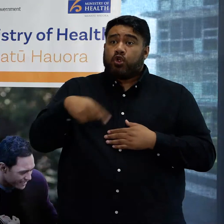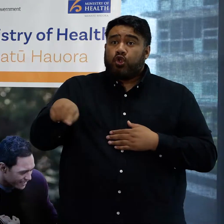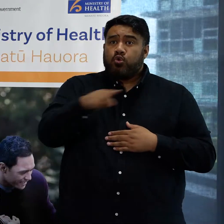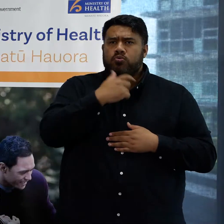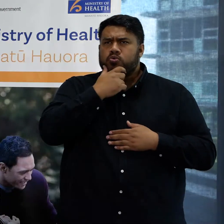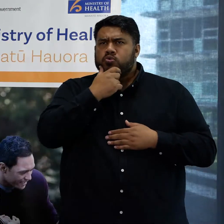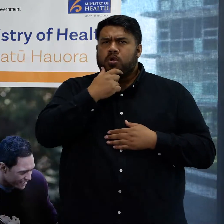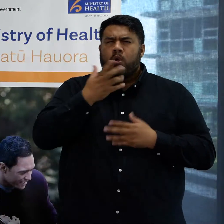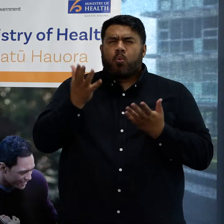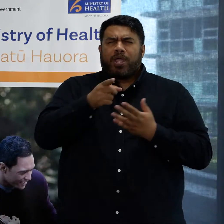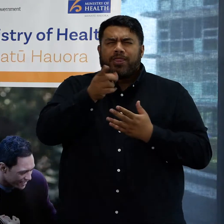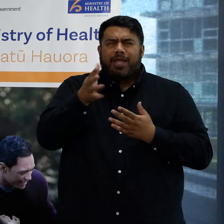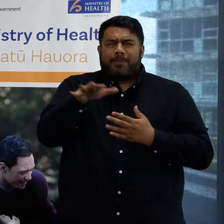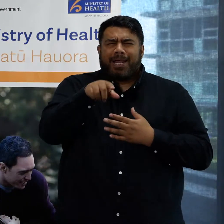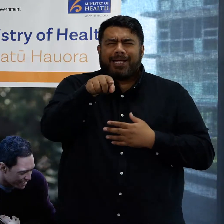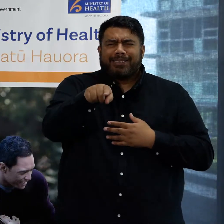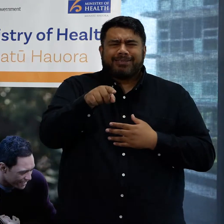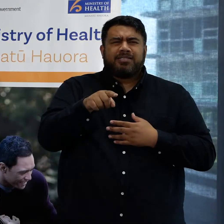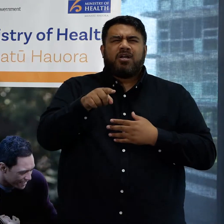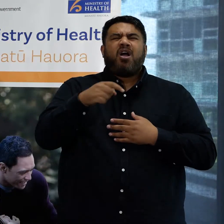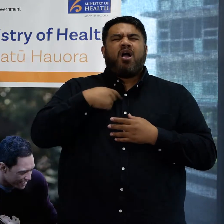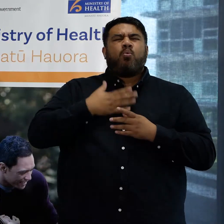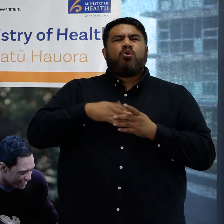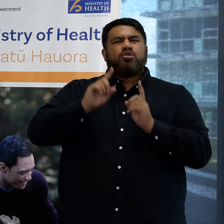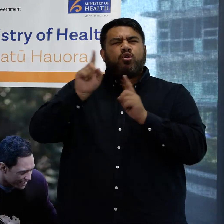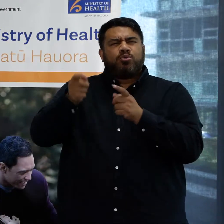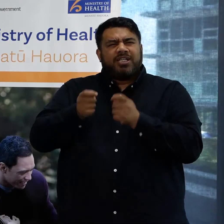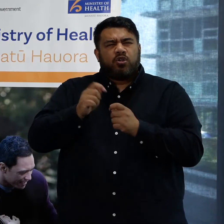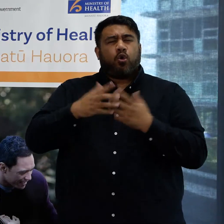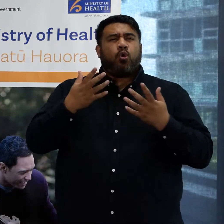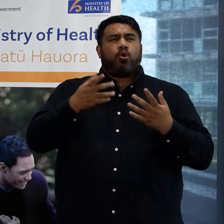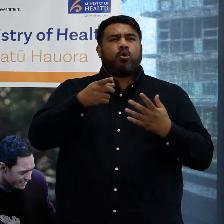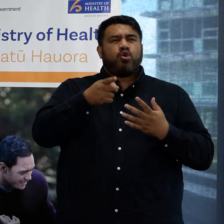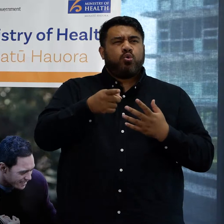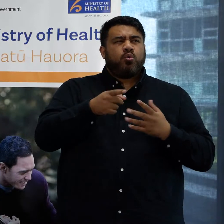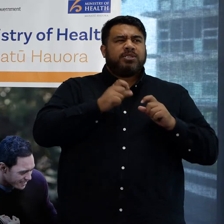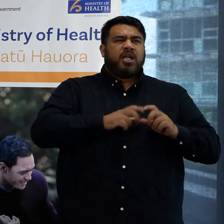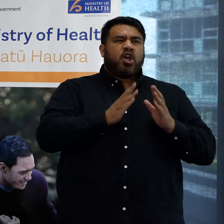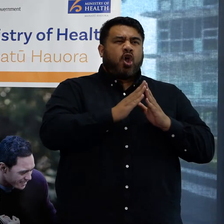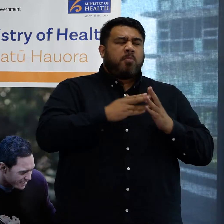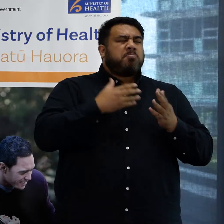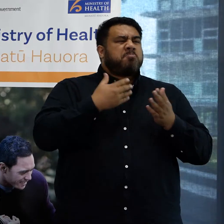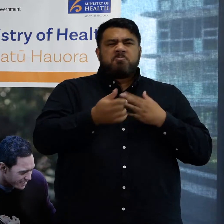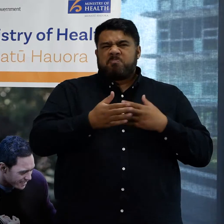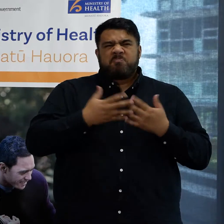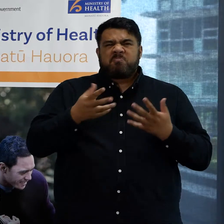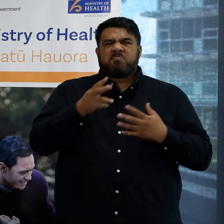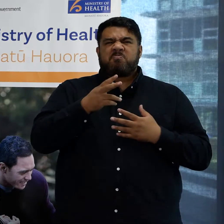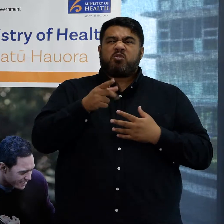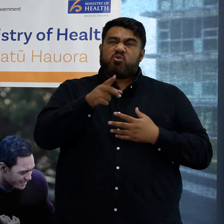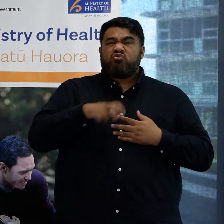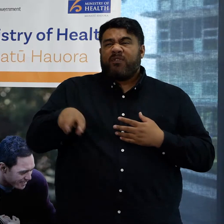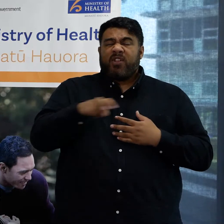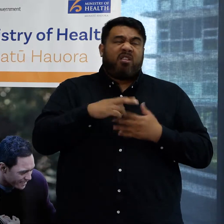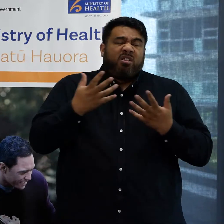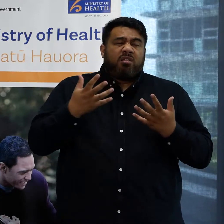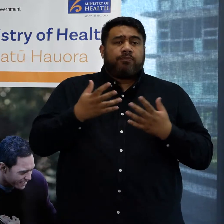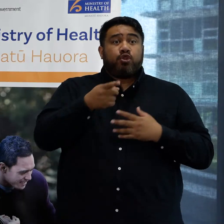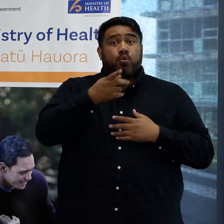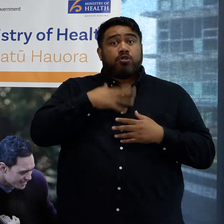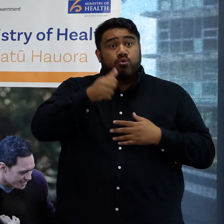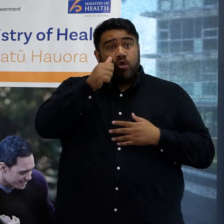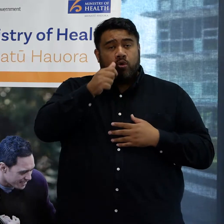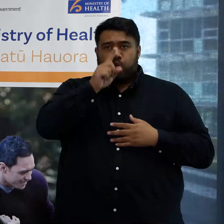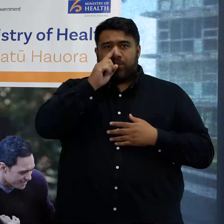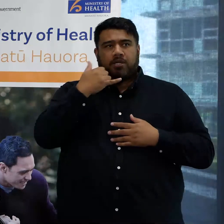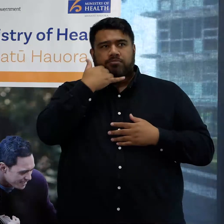nearest place is to be swabbed, whether you are at home or indeed you are off travelling around somewhere over the weekend, then Healthline will be